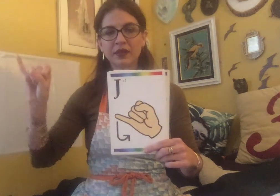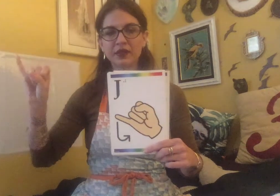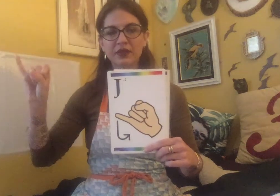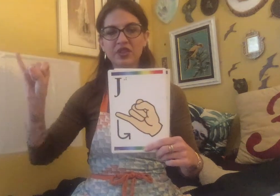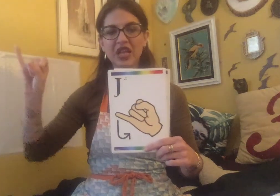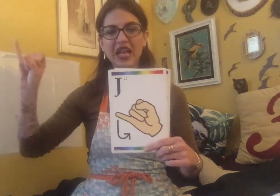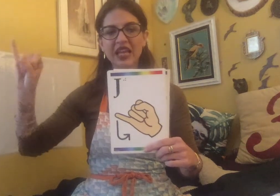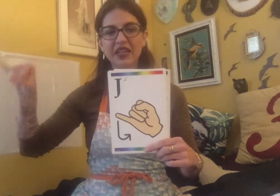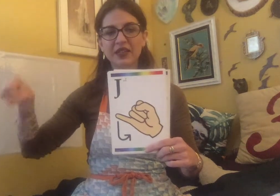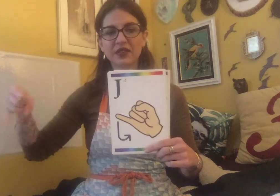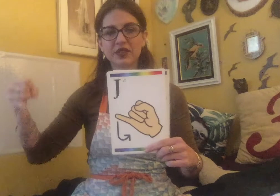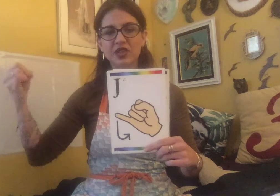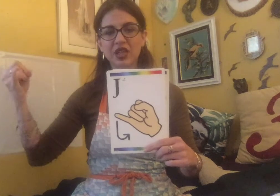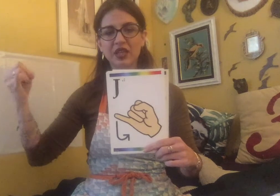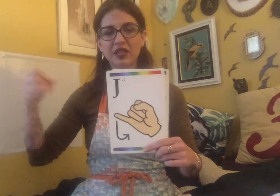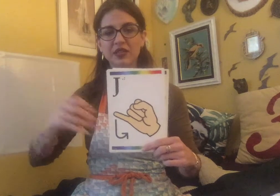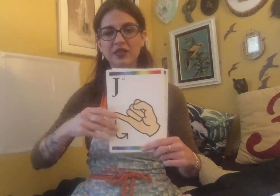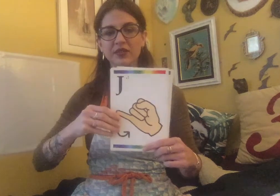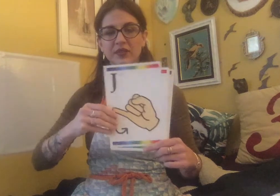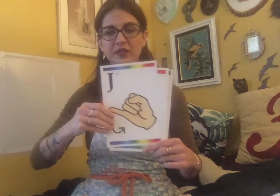J, j,